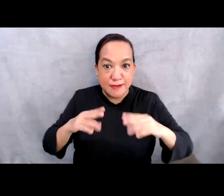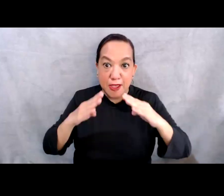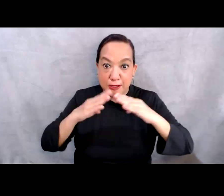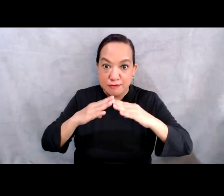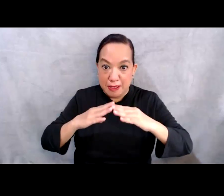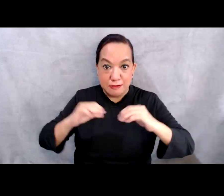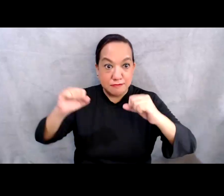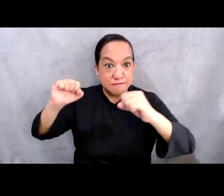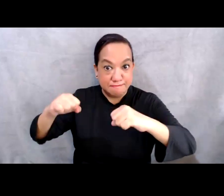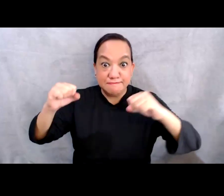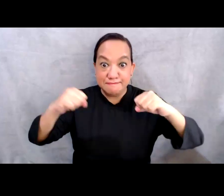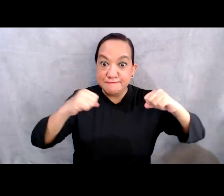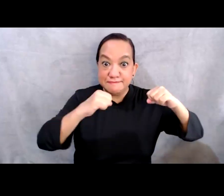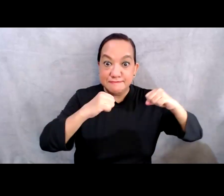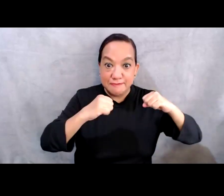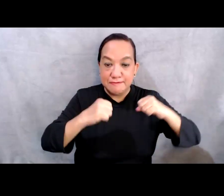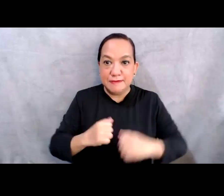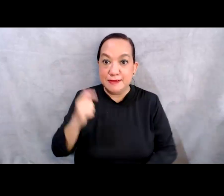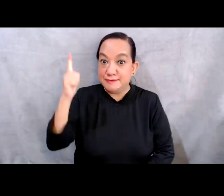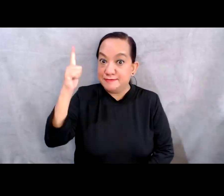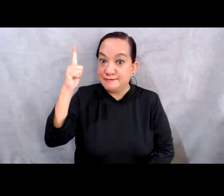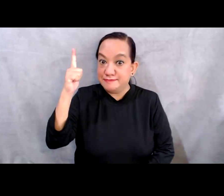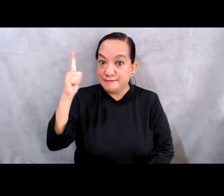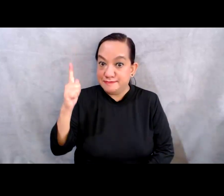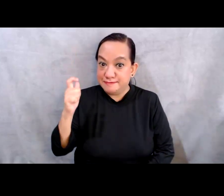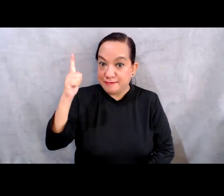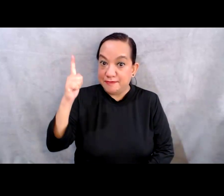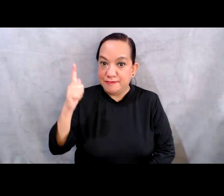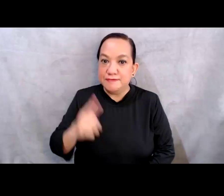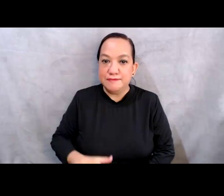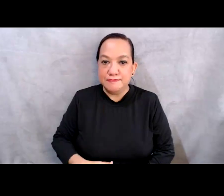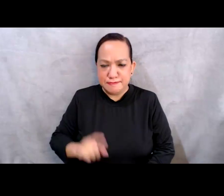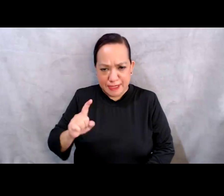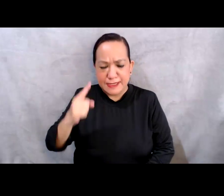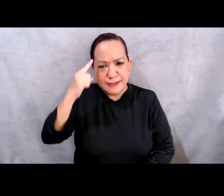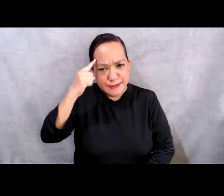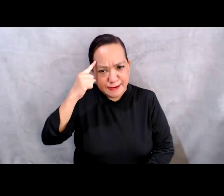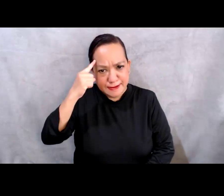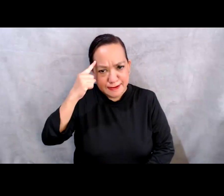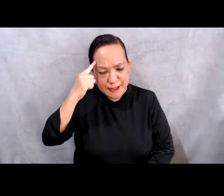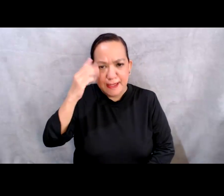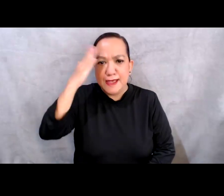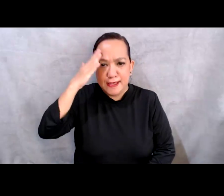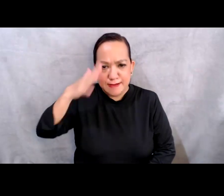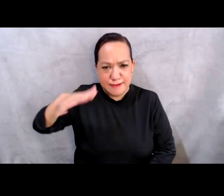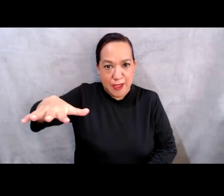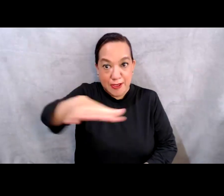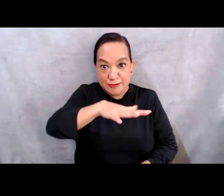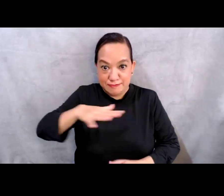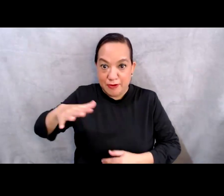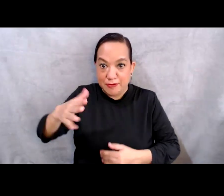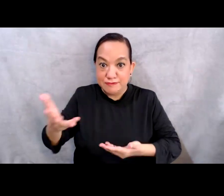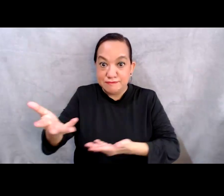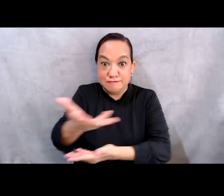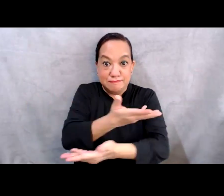like to remind everyone to be mindful that this is a safe space for all of you to engage. And we ask that you ask permission